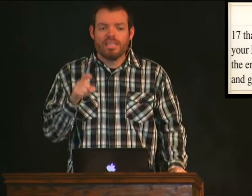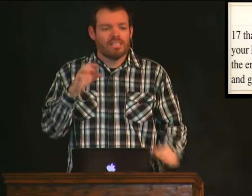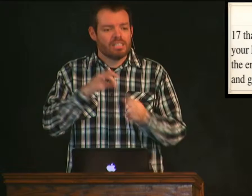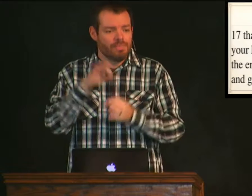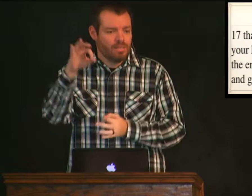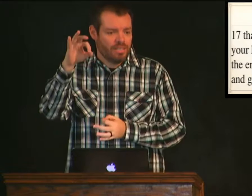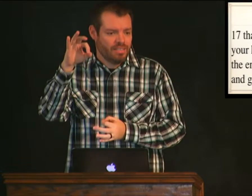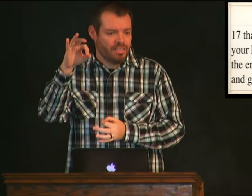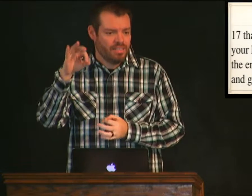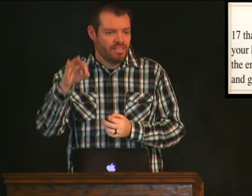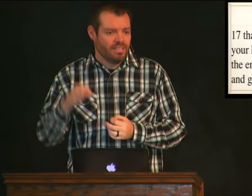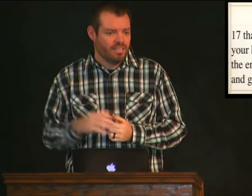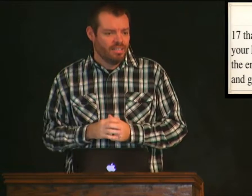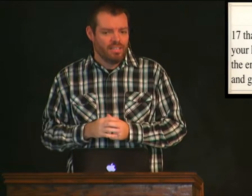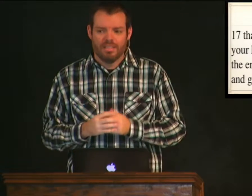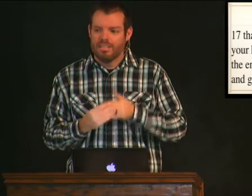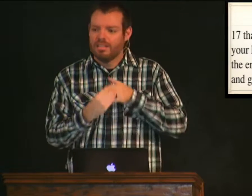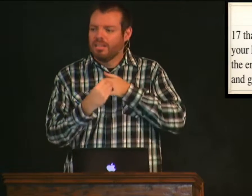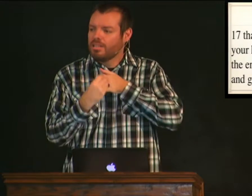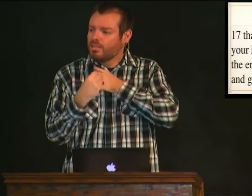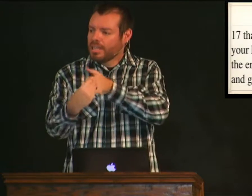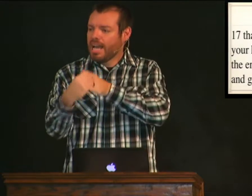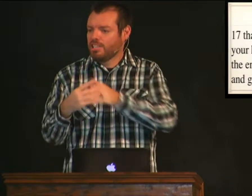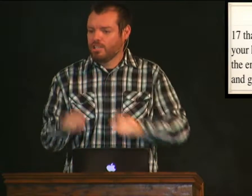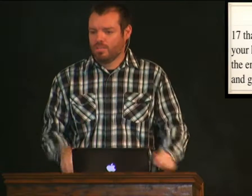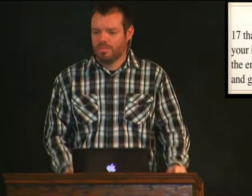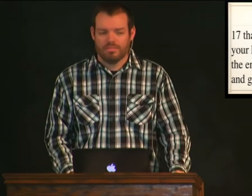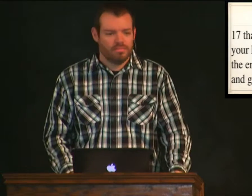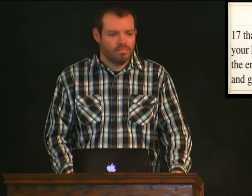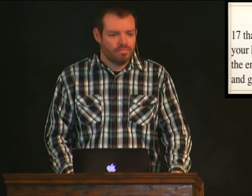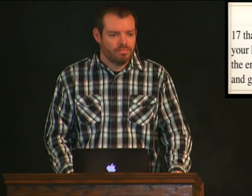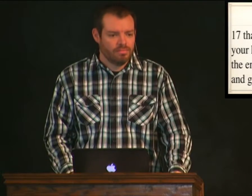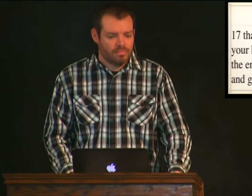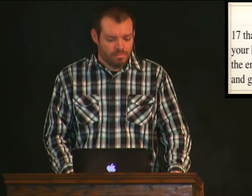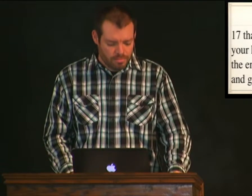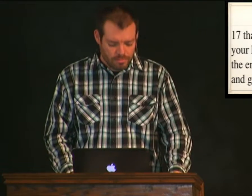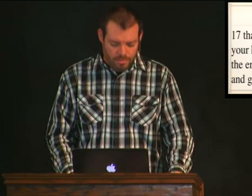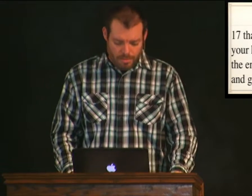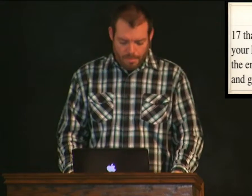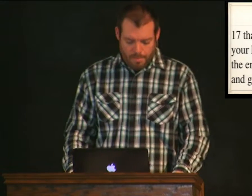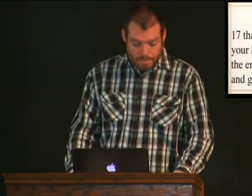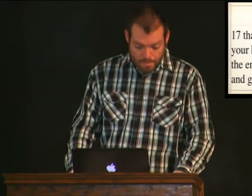But you need the Spirit to guide you.